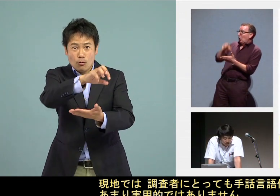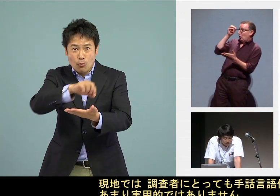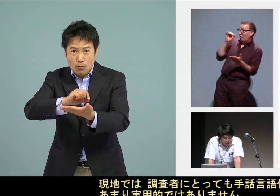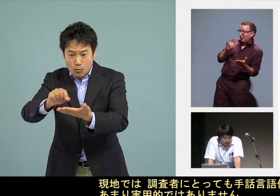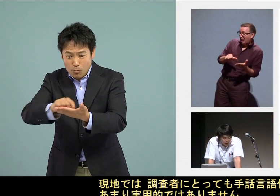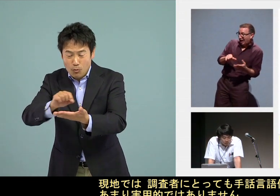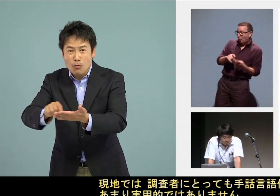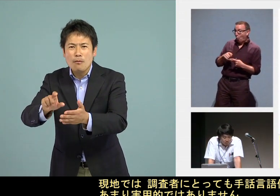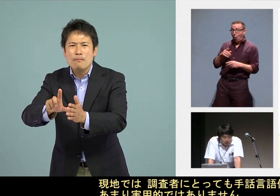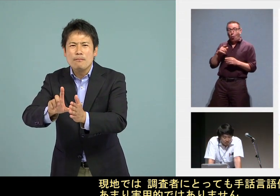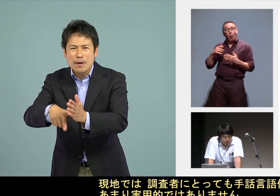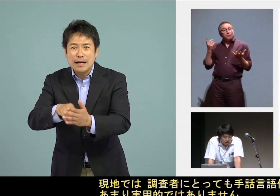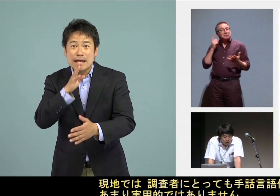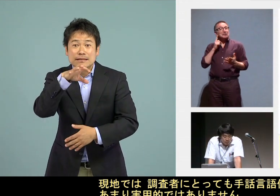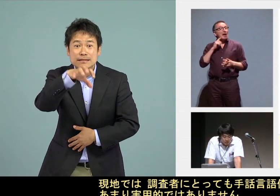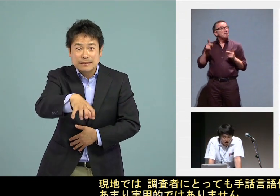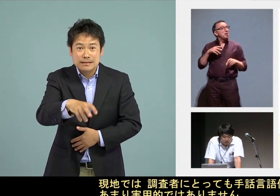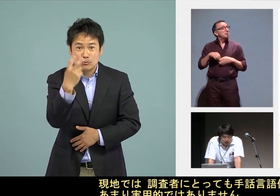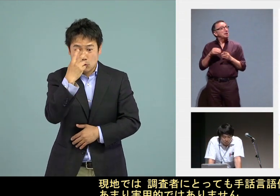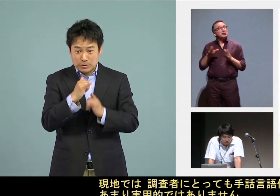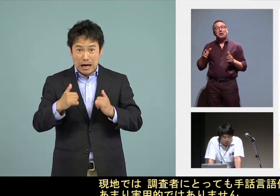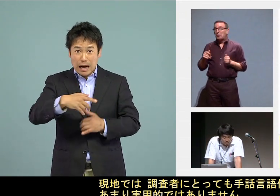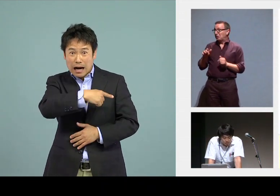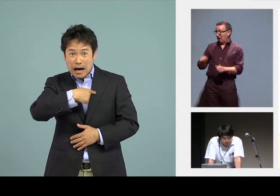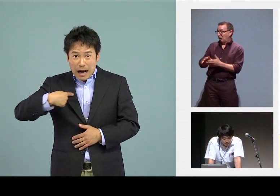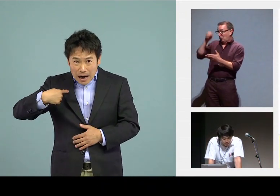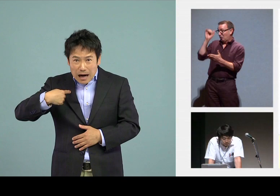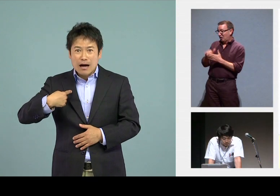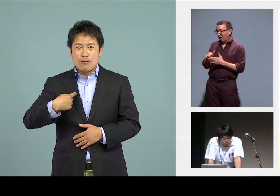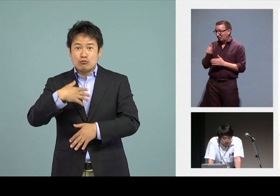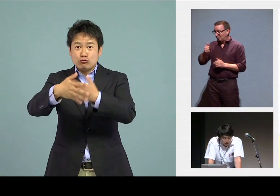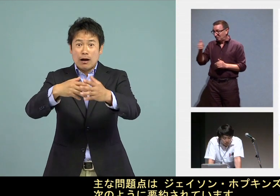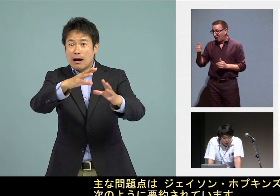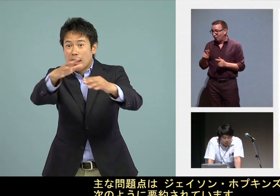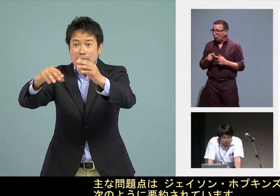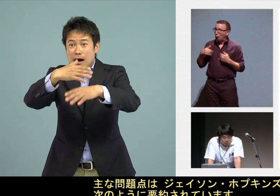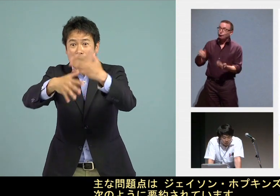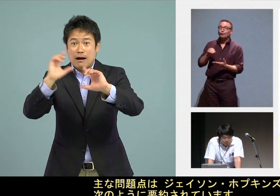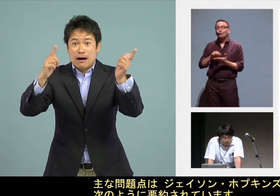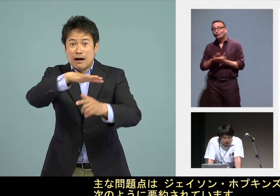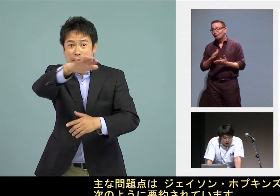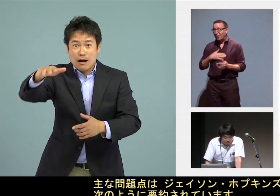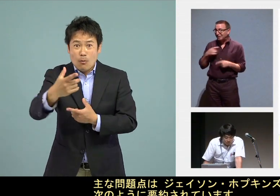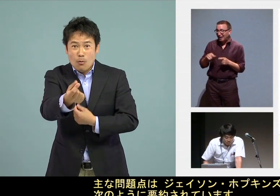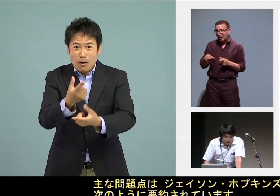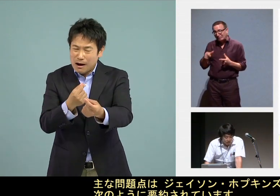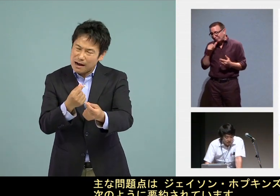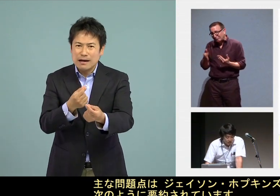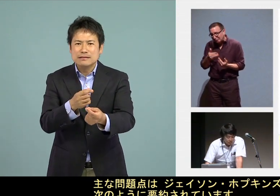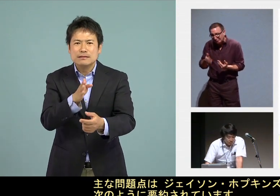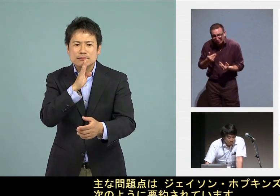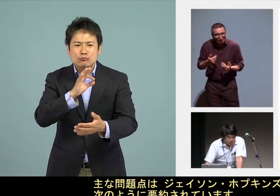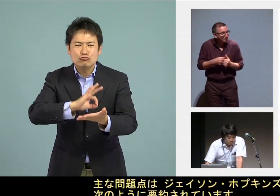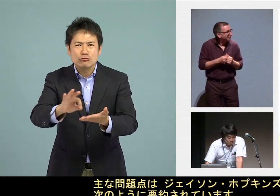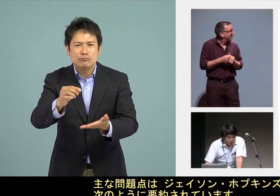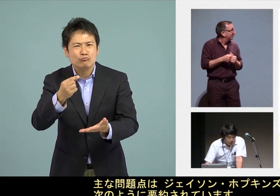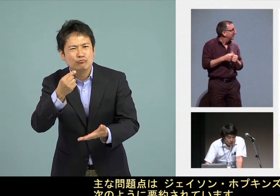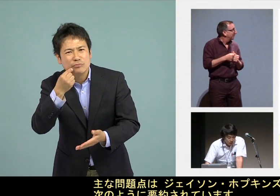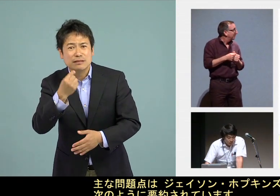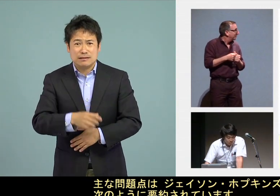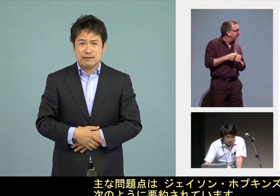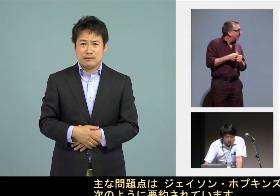for effectively transcribing a sign language. Main problems are summarized as